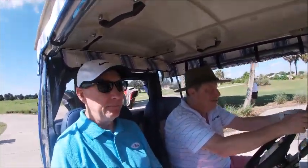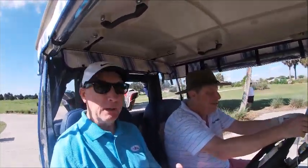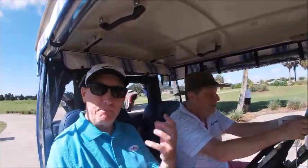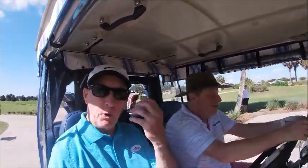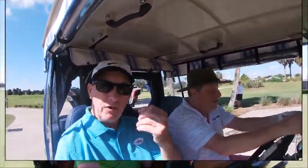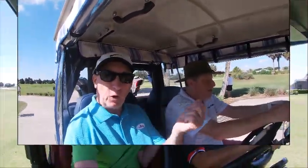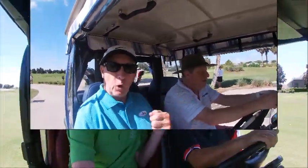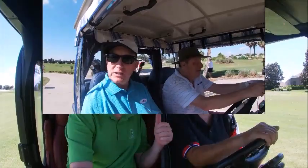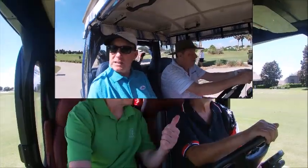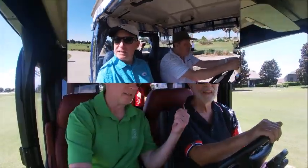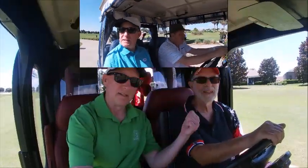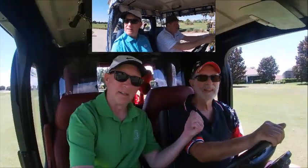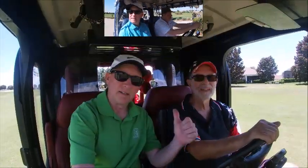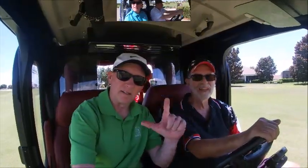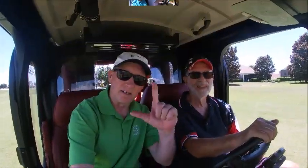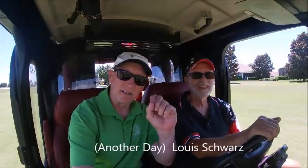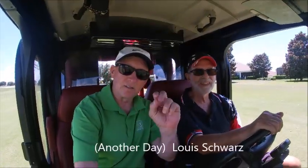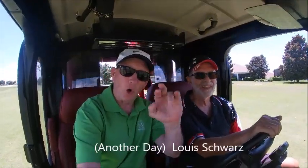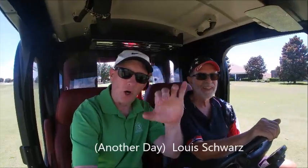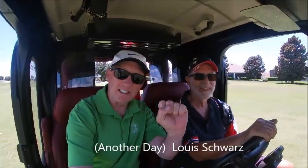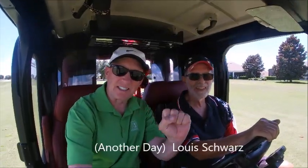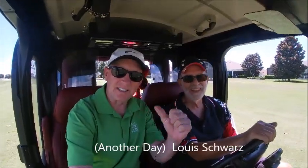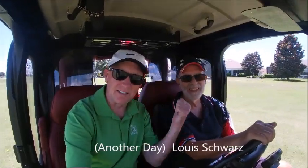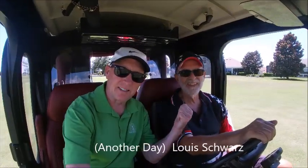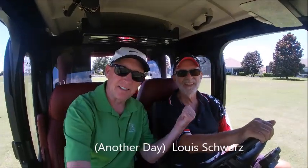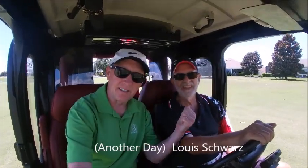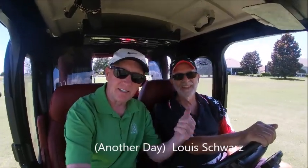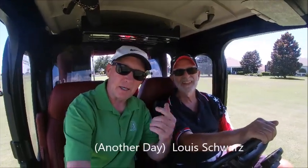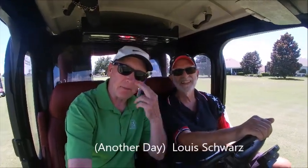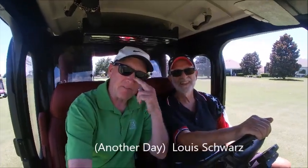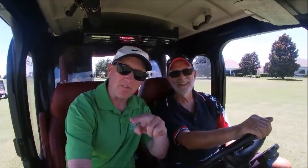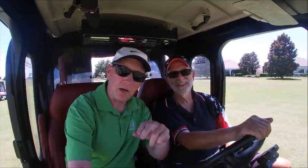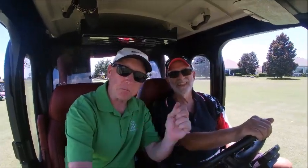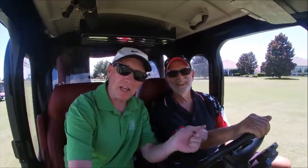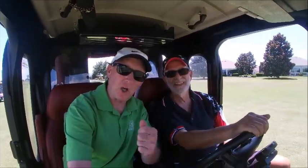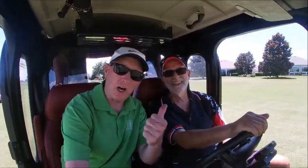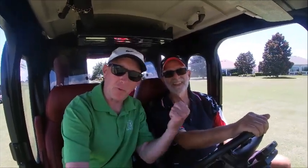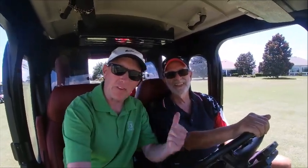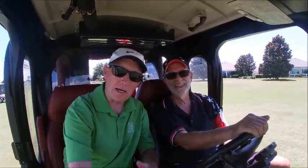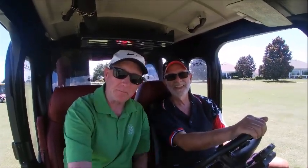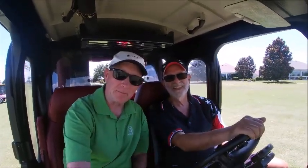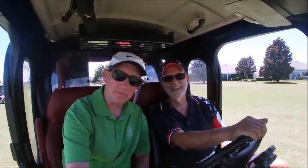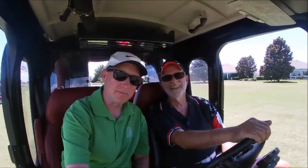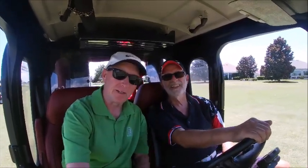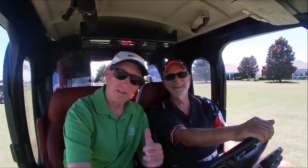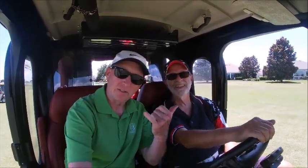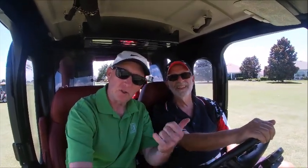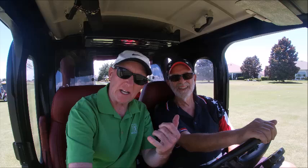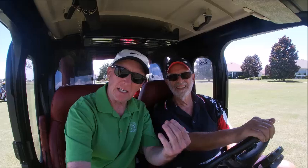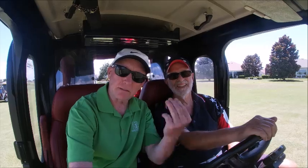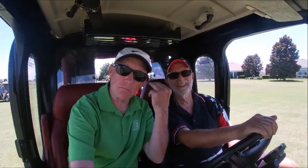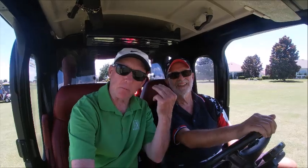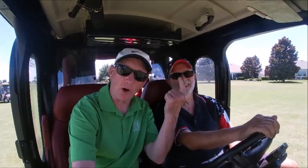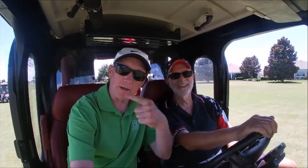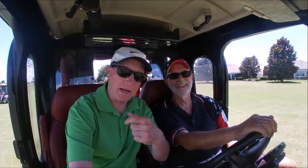They're beautiful courses. Hey, Louis. I'm gonna be fun playing golf again. Today is Memorial Day.